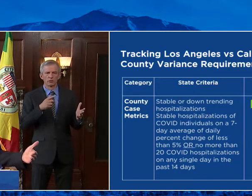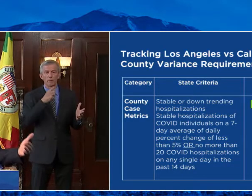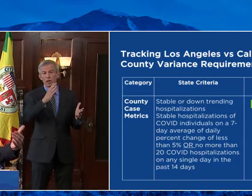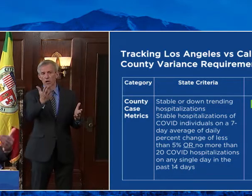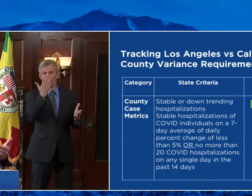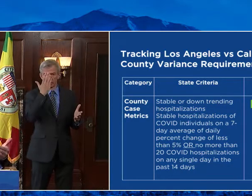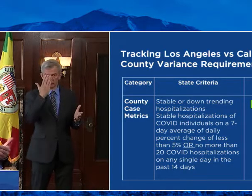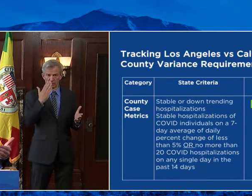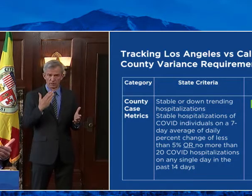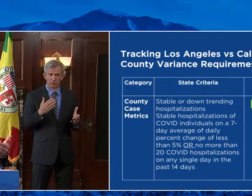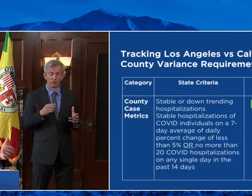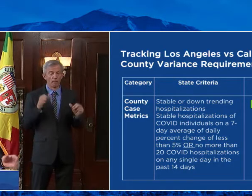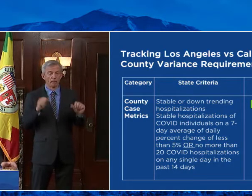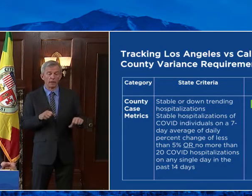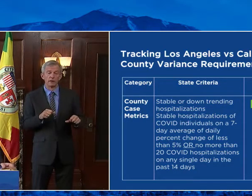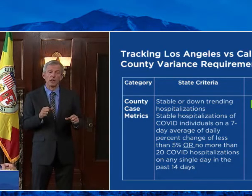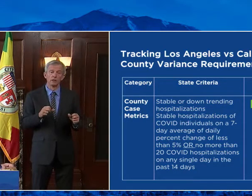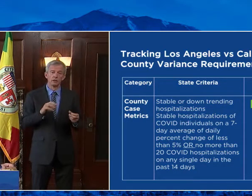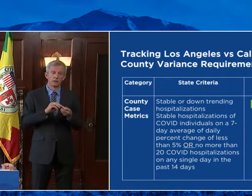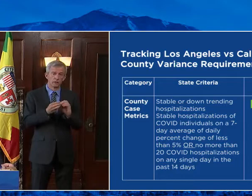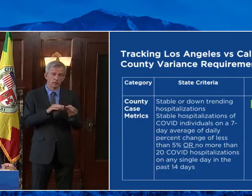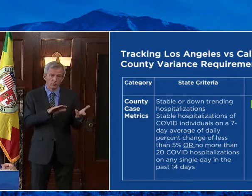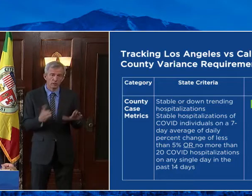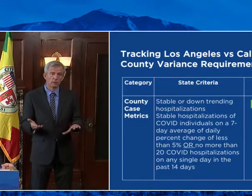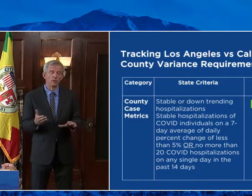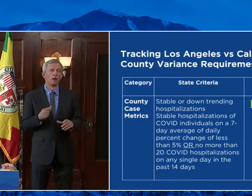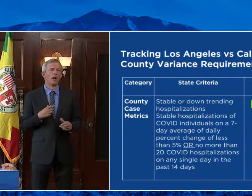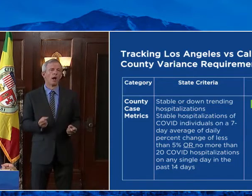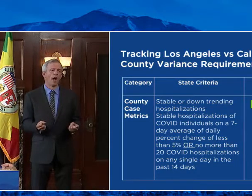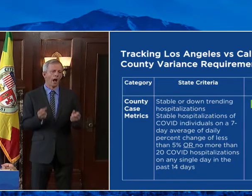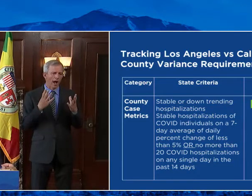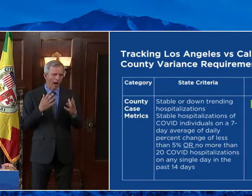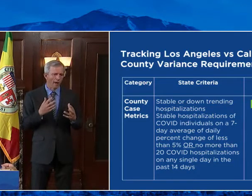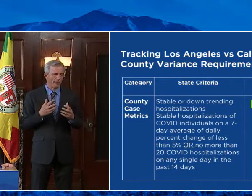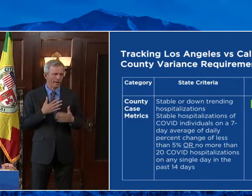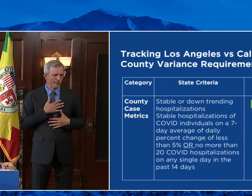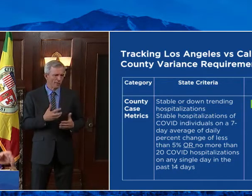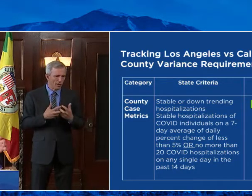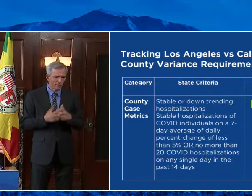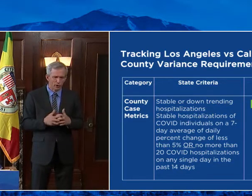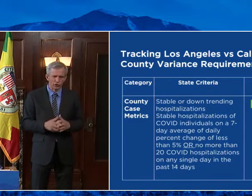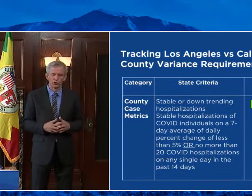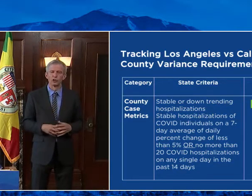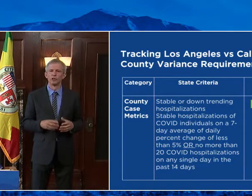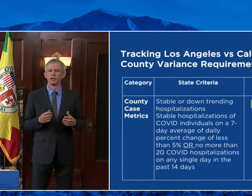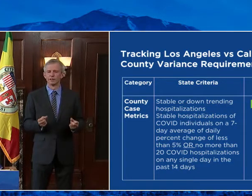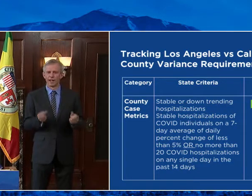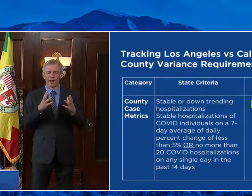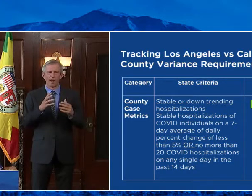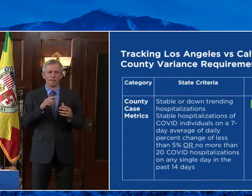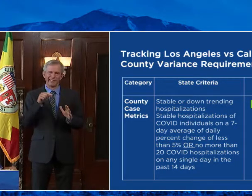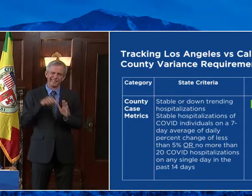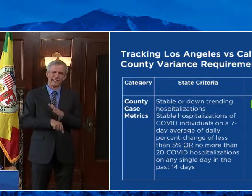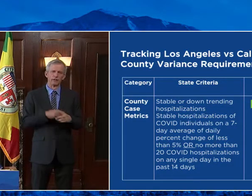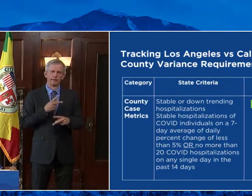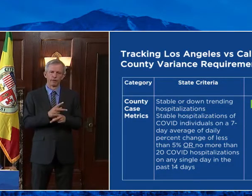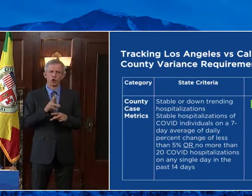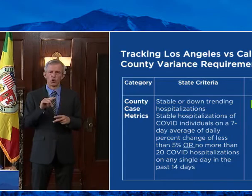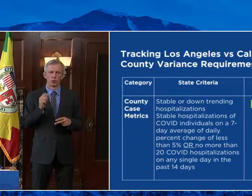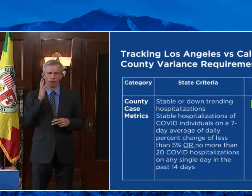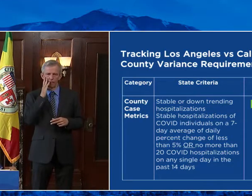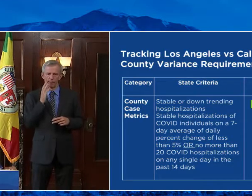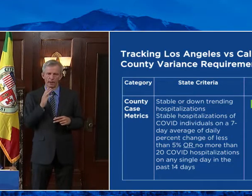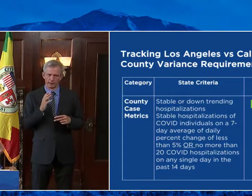fatalities and of what the ICUs and ventilators and PPE strains will be on our system. And the